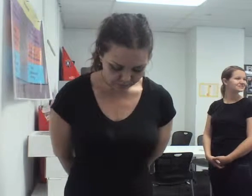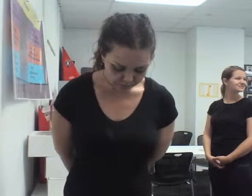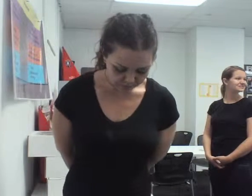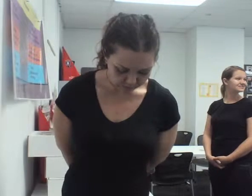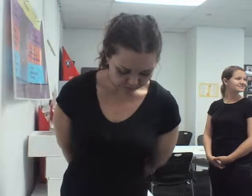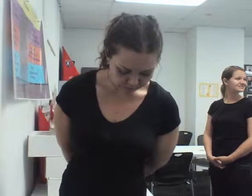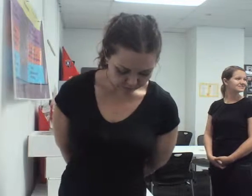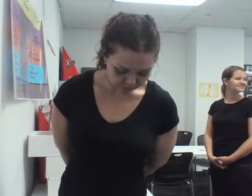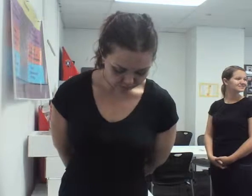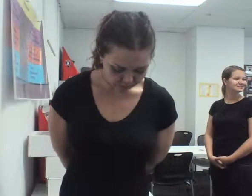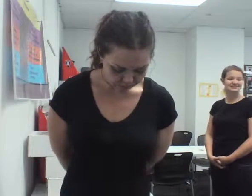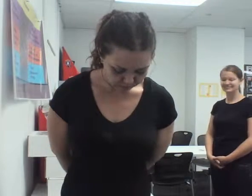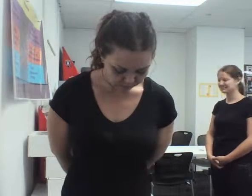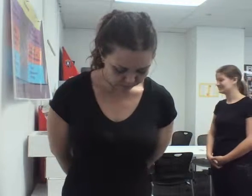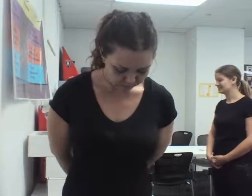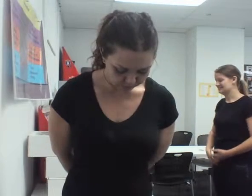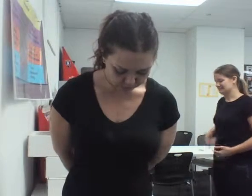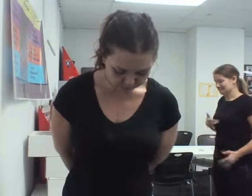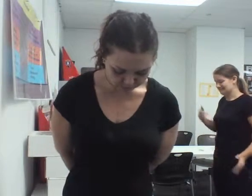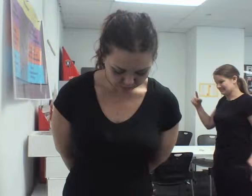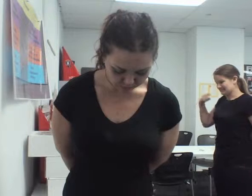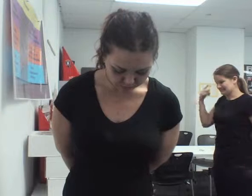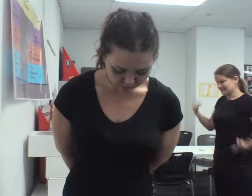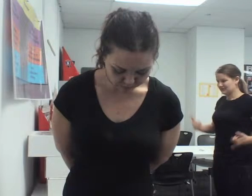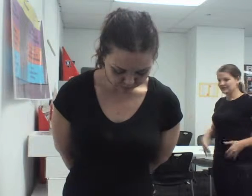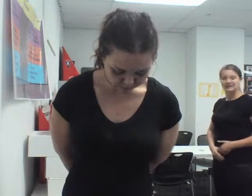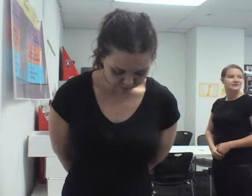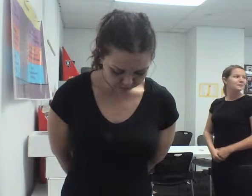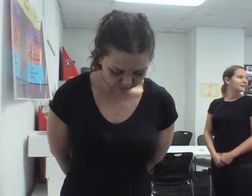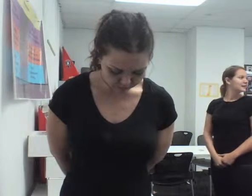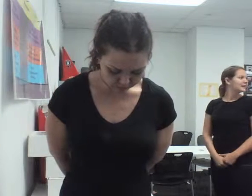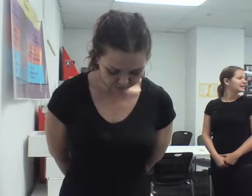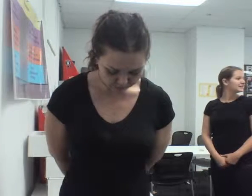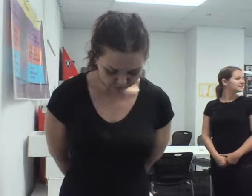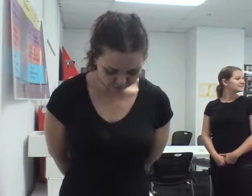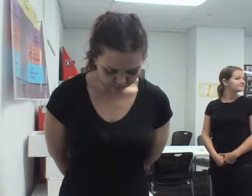Getting a little crazy. Yeah. Exactly, I think I might have.